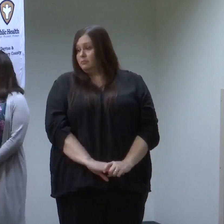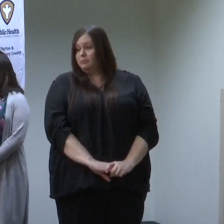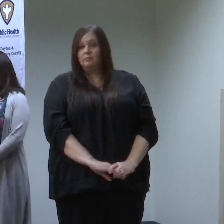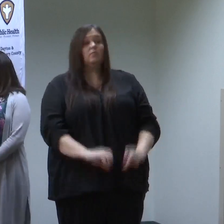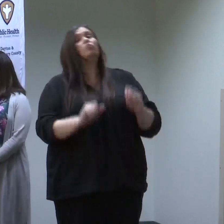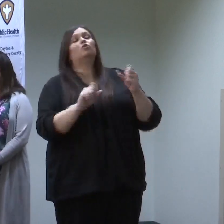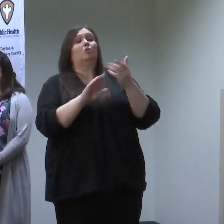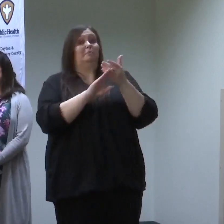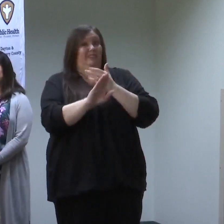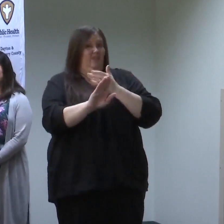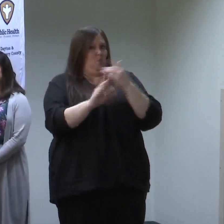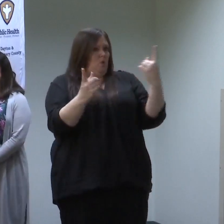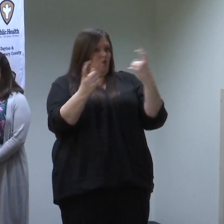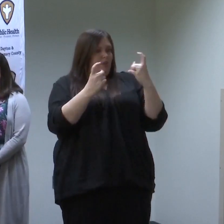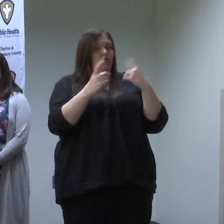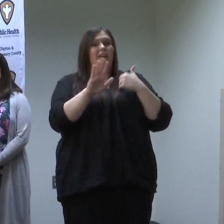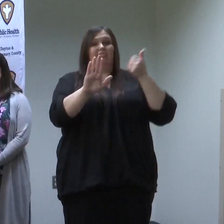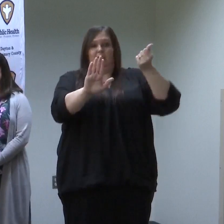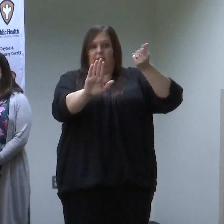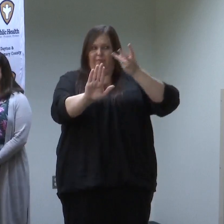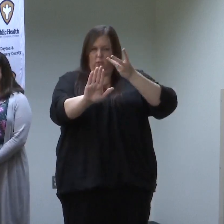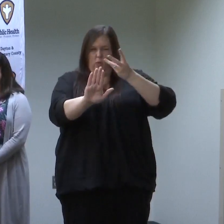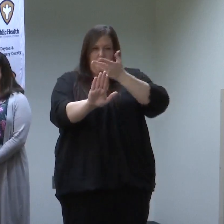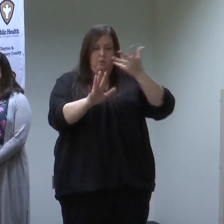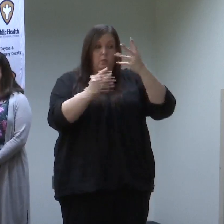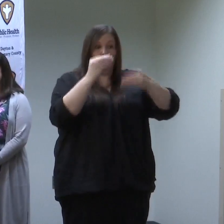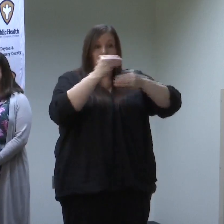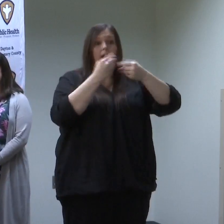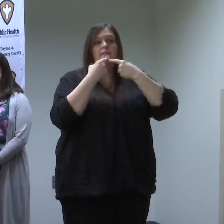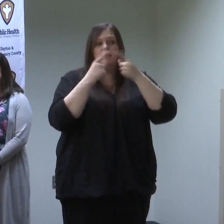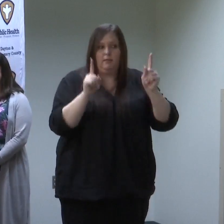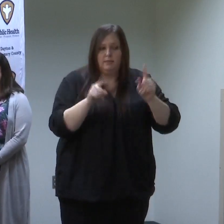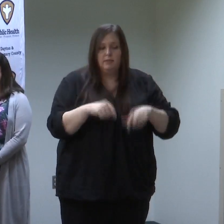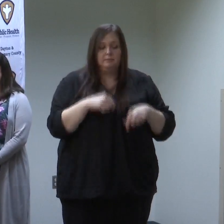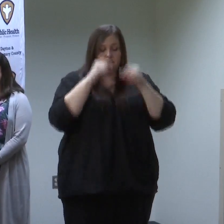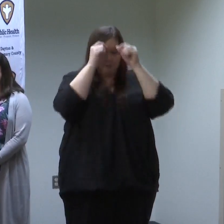So before we go to questions, we do have a couple of additional announcements.